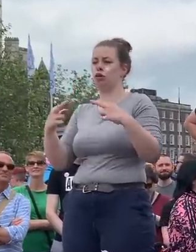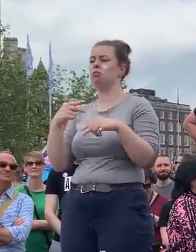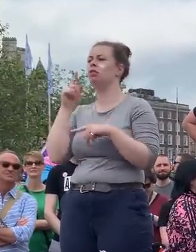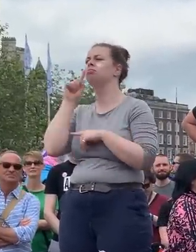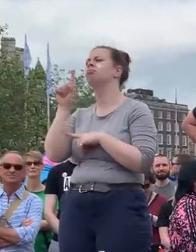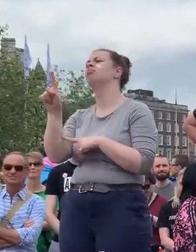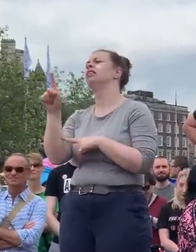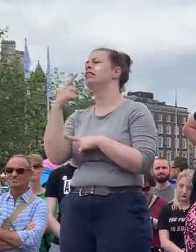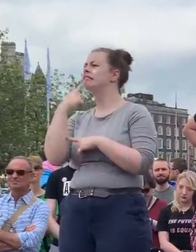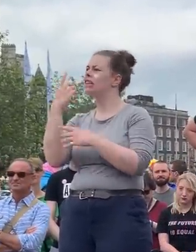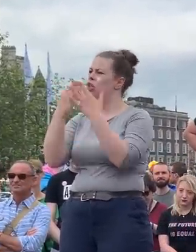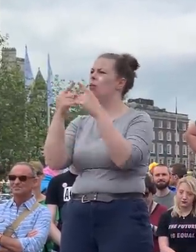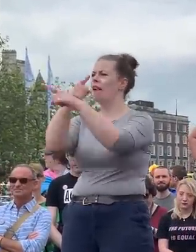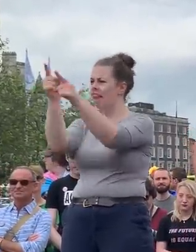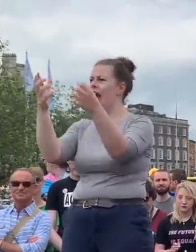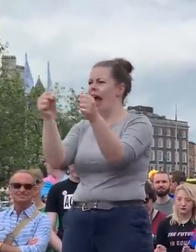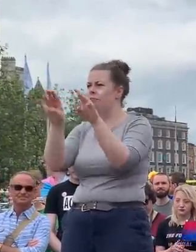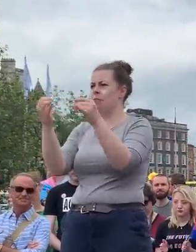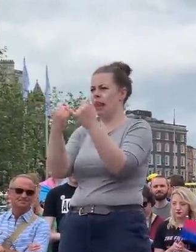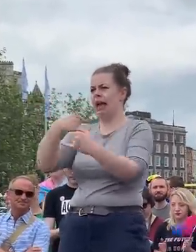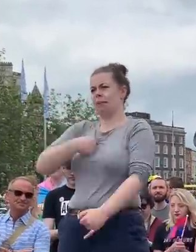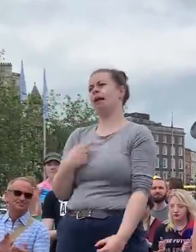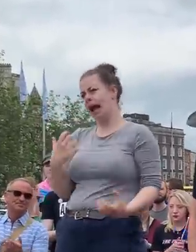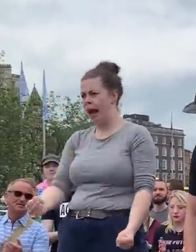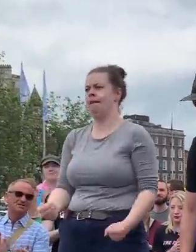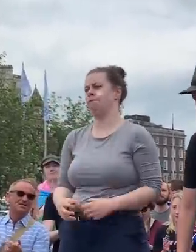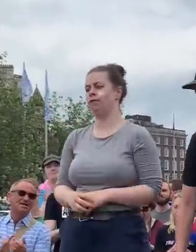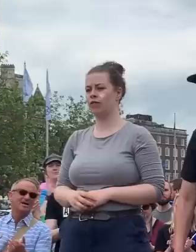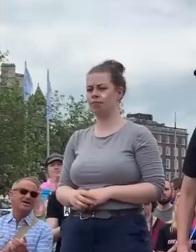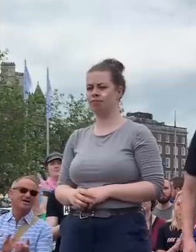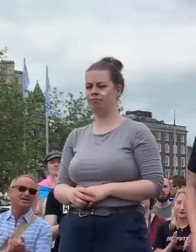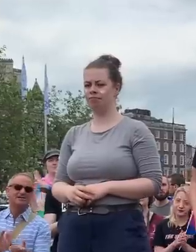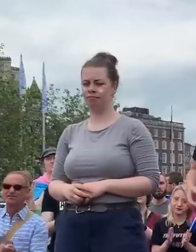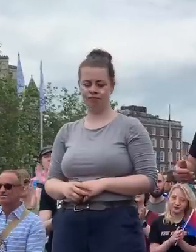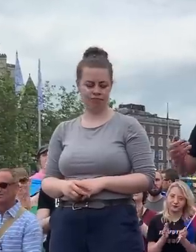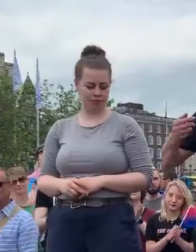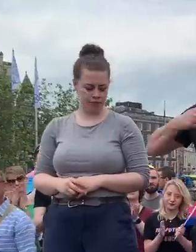saying, somewhere out there, there are people like us.